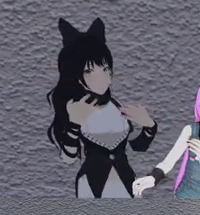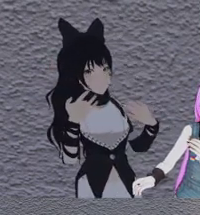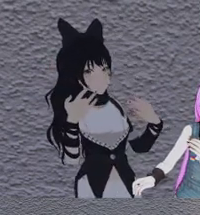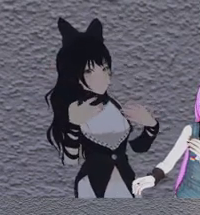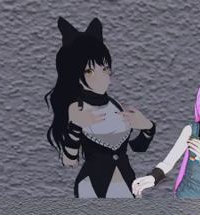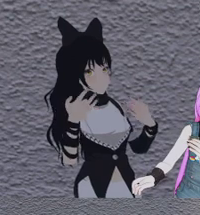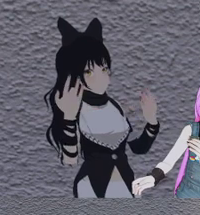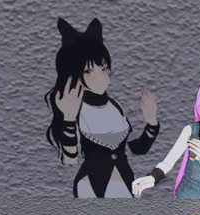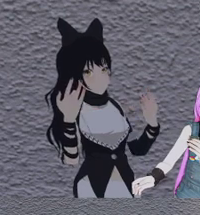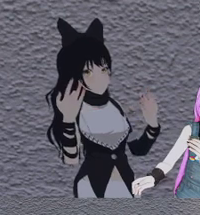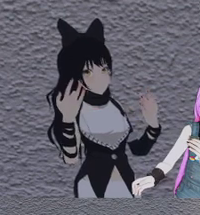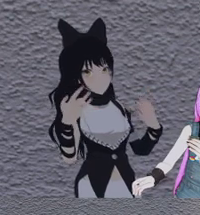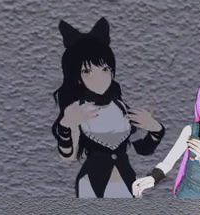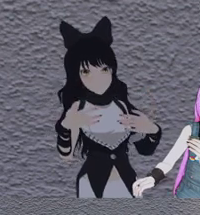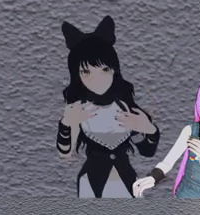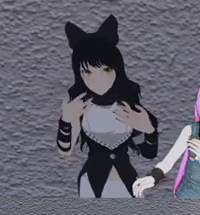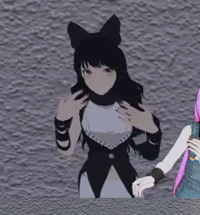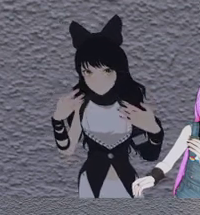event,